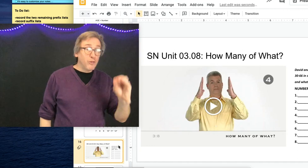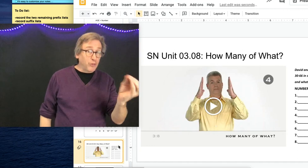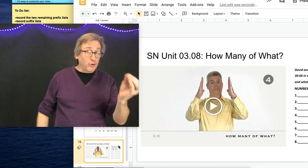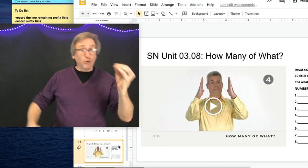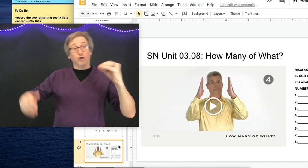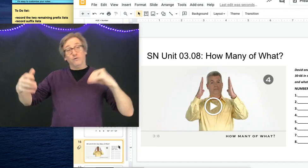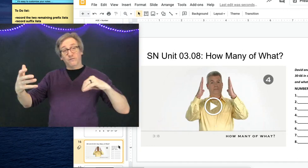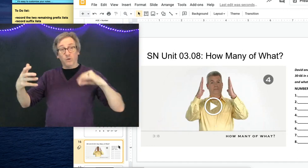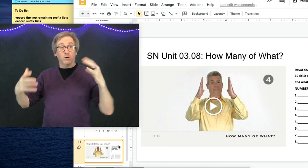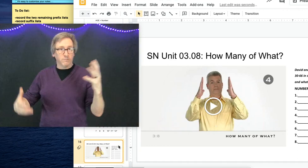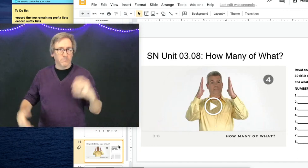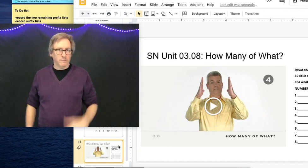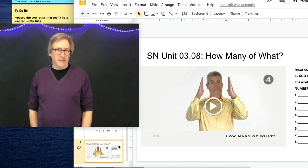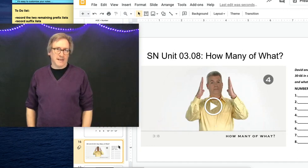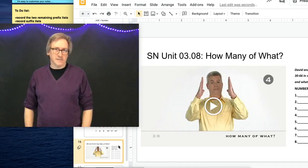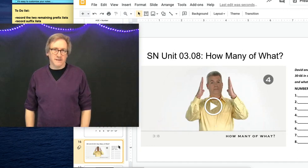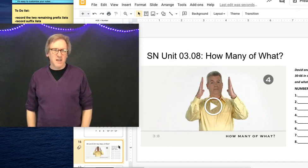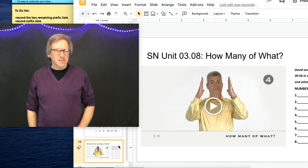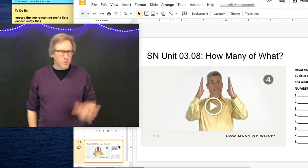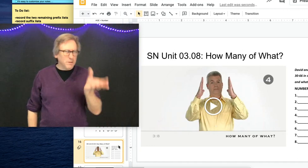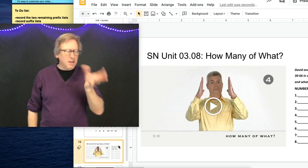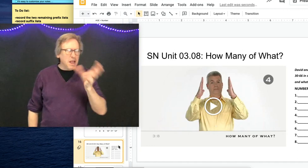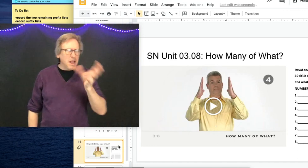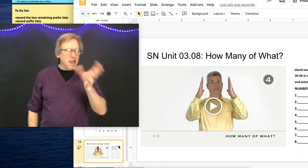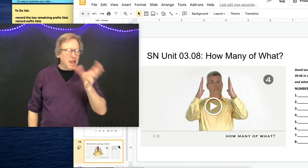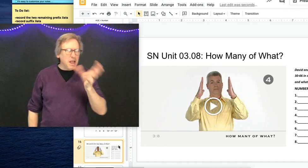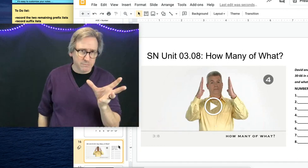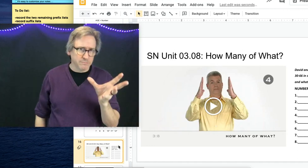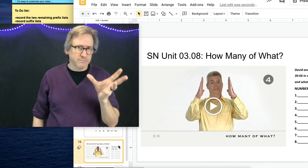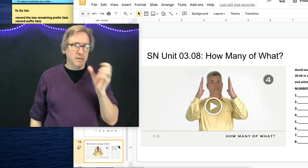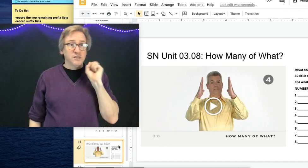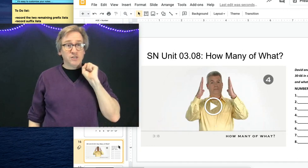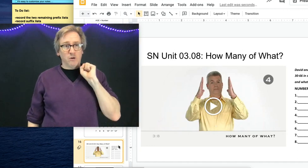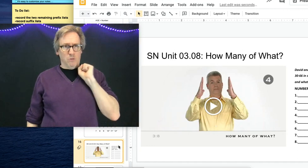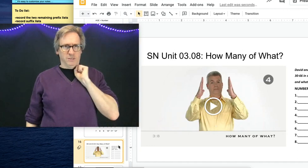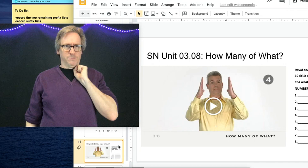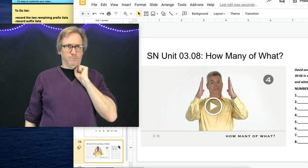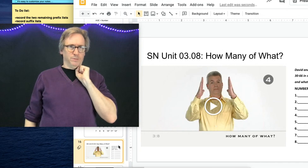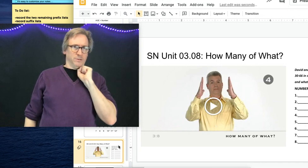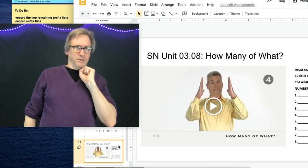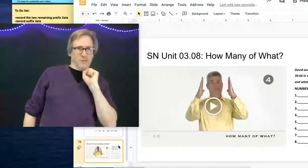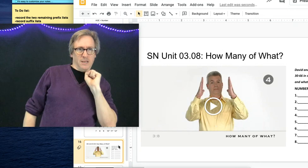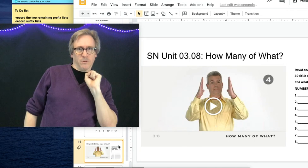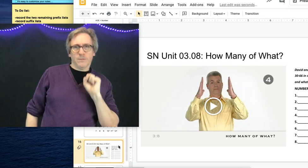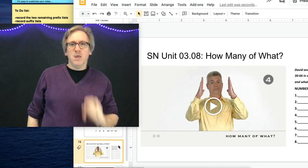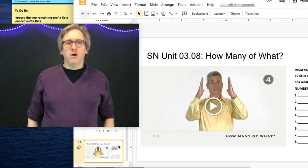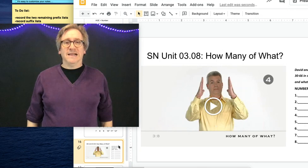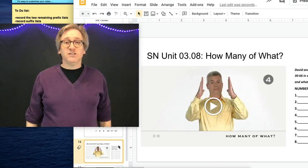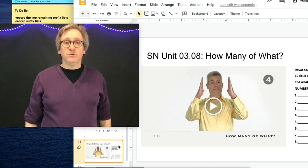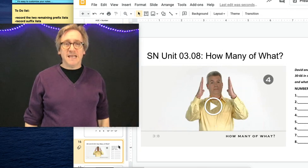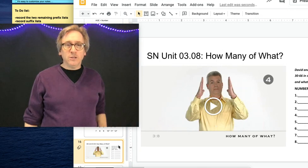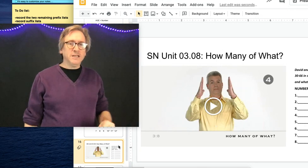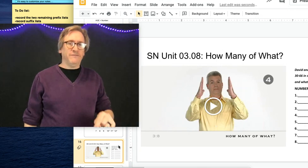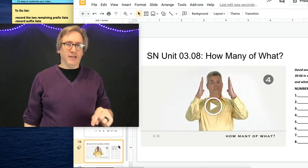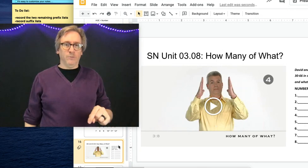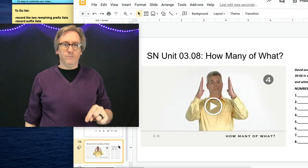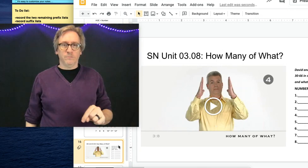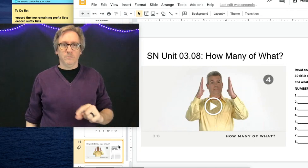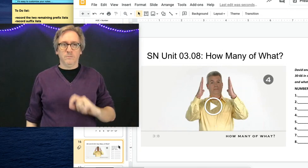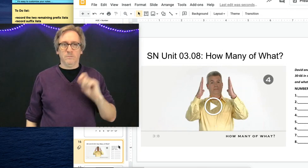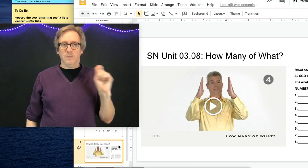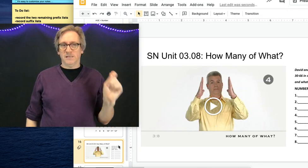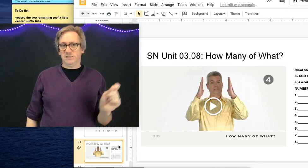or 3rd floor, that kind of stuff. So applying numbers. So I just blurred in the camera. Okay, so take a look at the